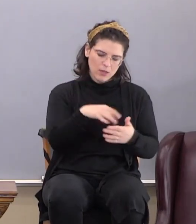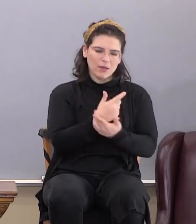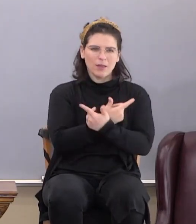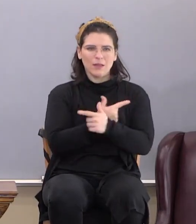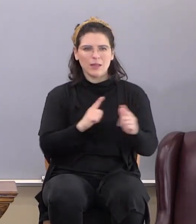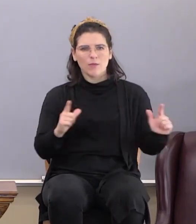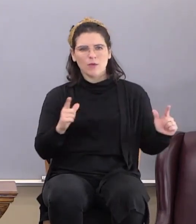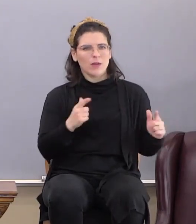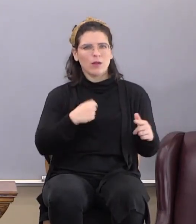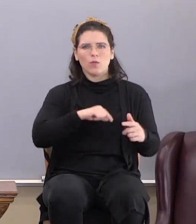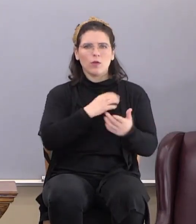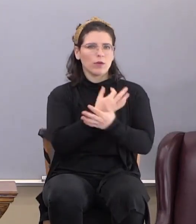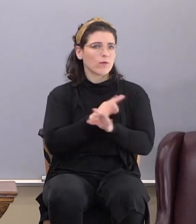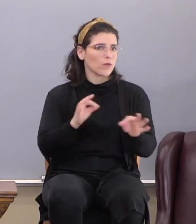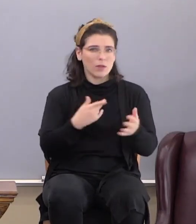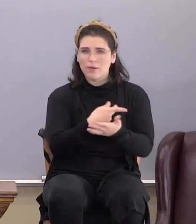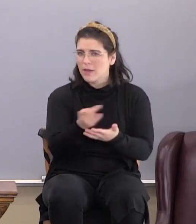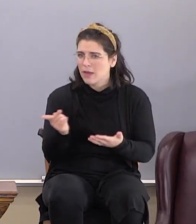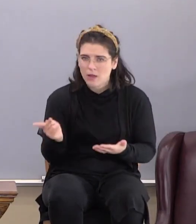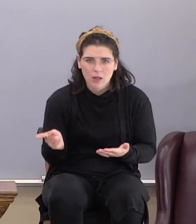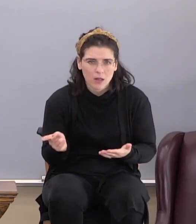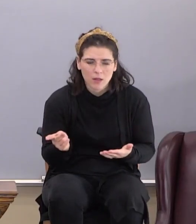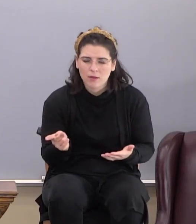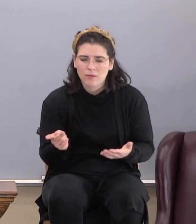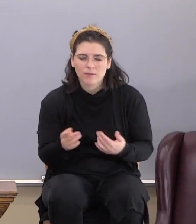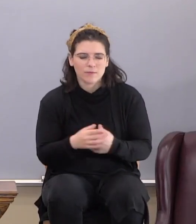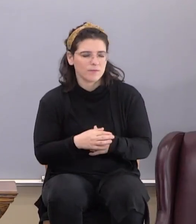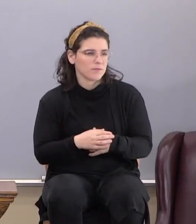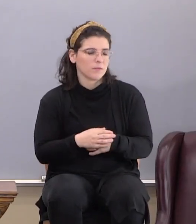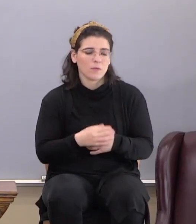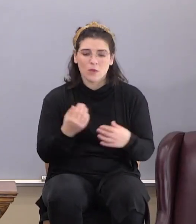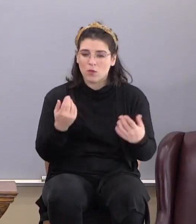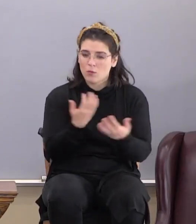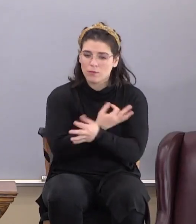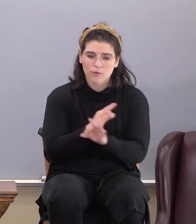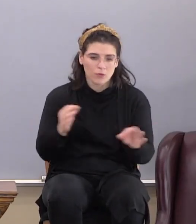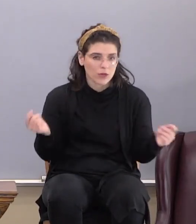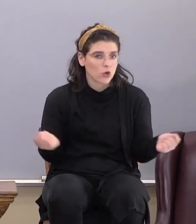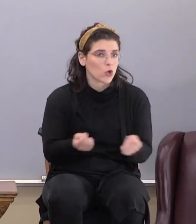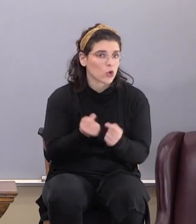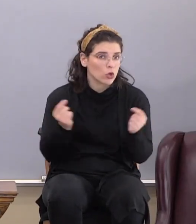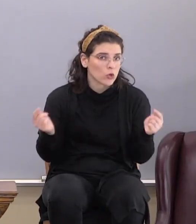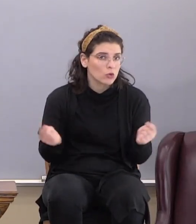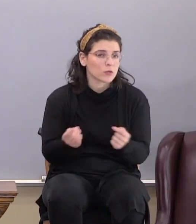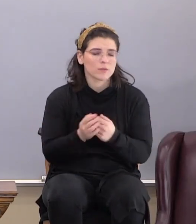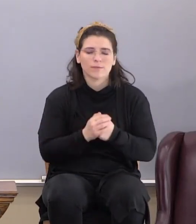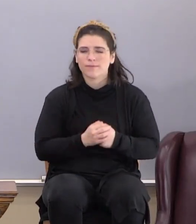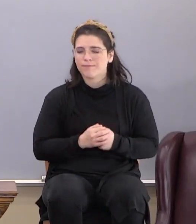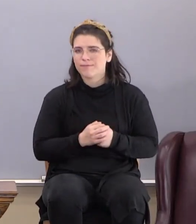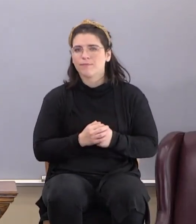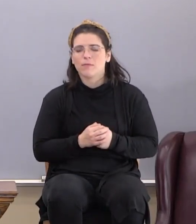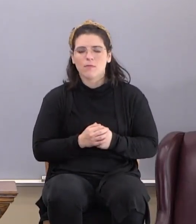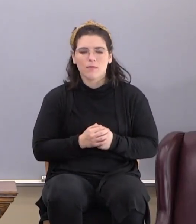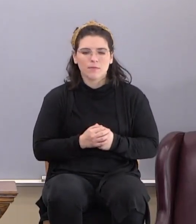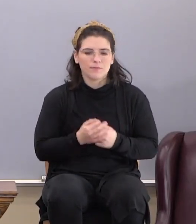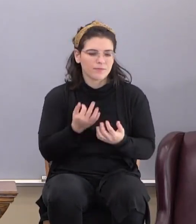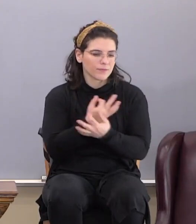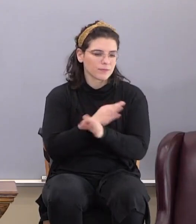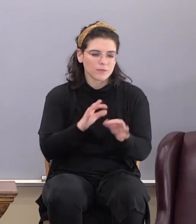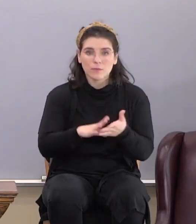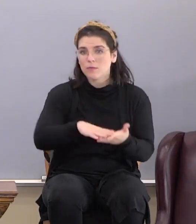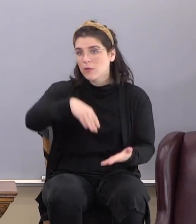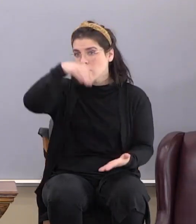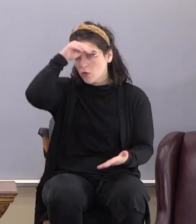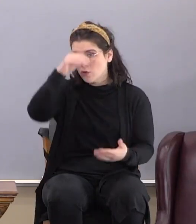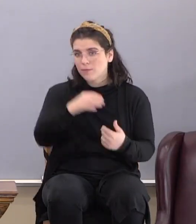way, we're free to fail. We're free to hurt. We're free to learn.